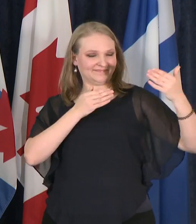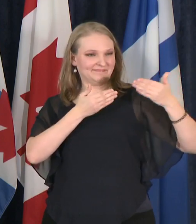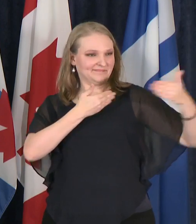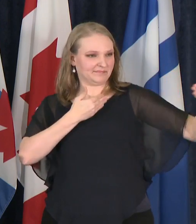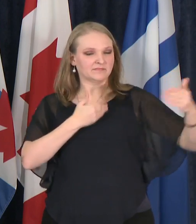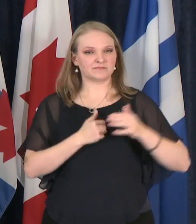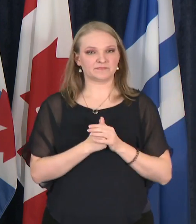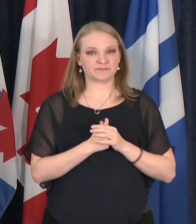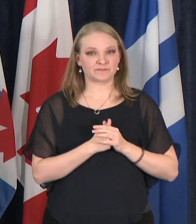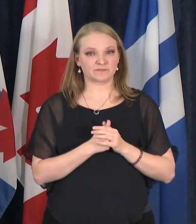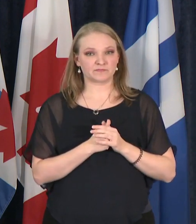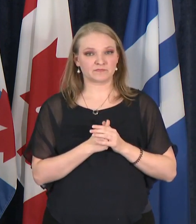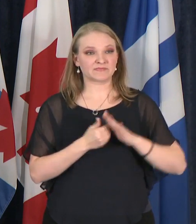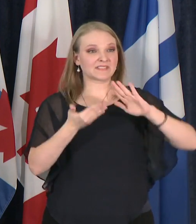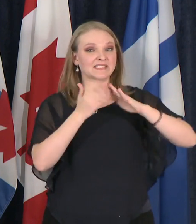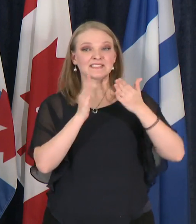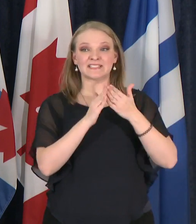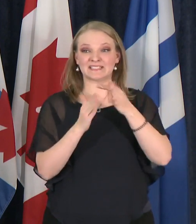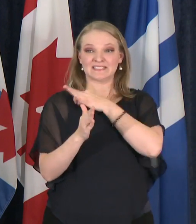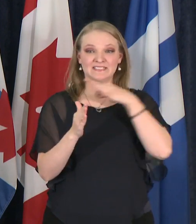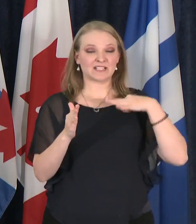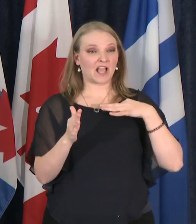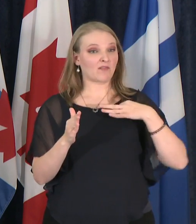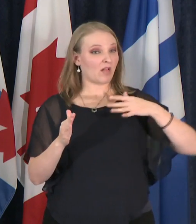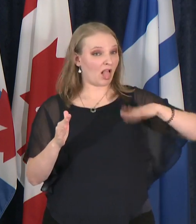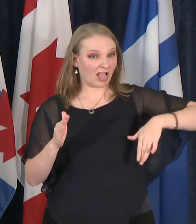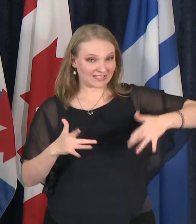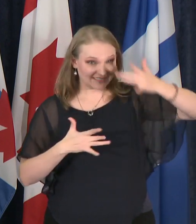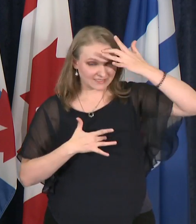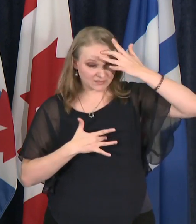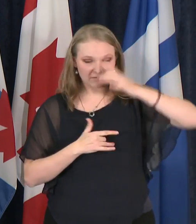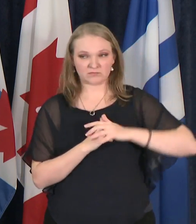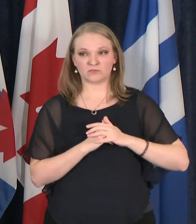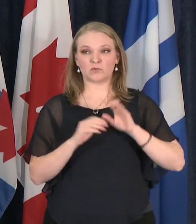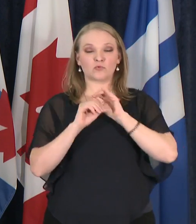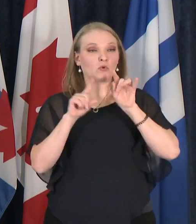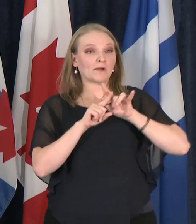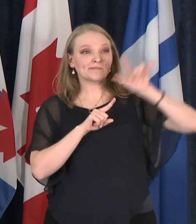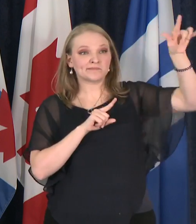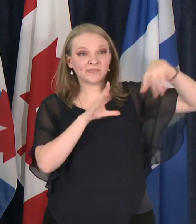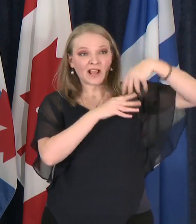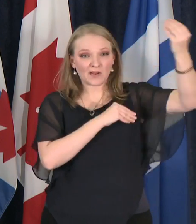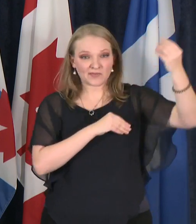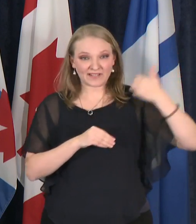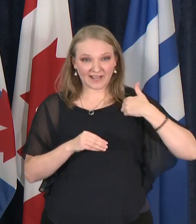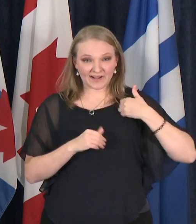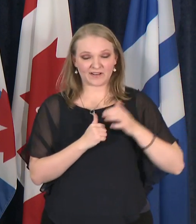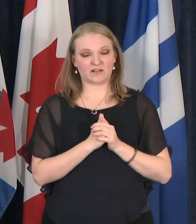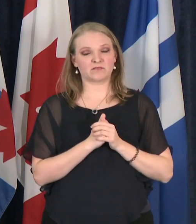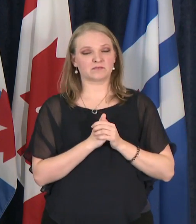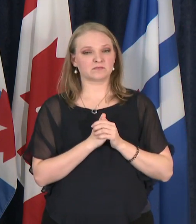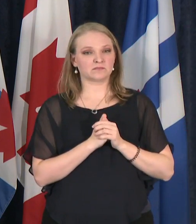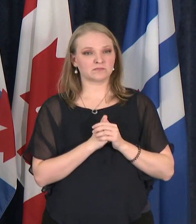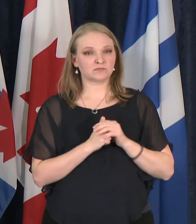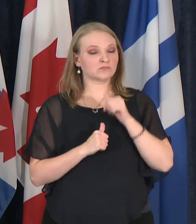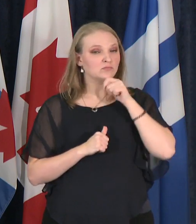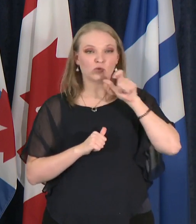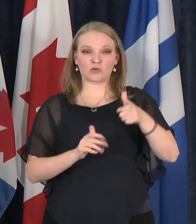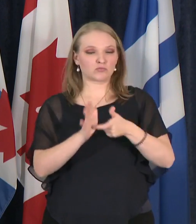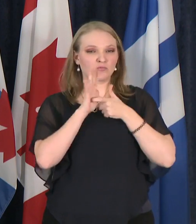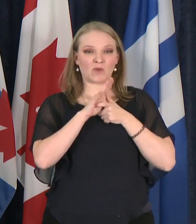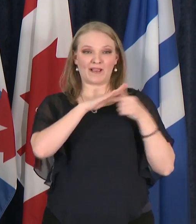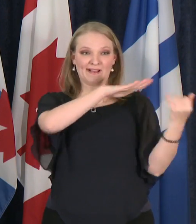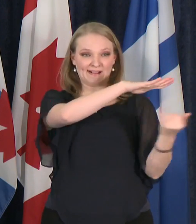not sick, who have not recently returned from travel outside Canada, and who do not need to self-isolate